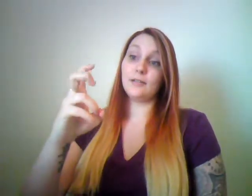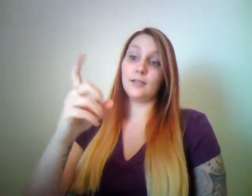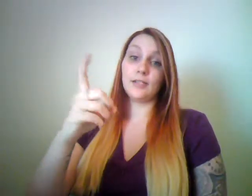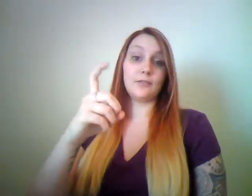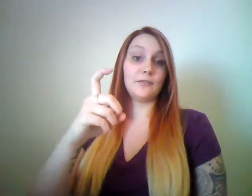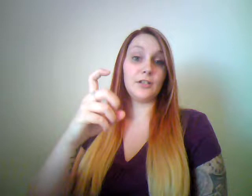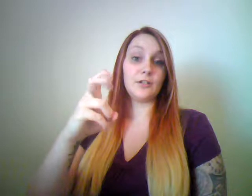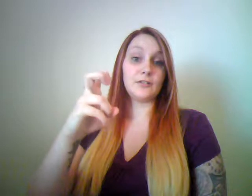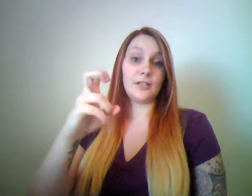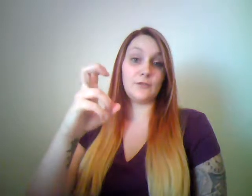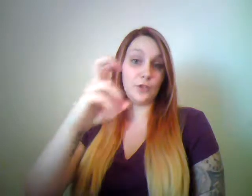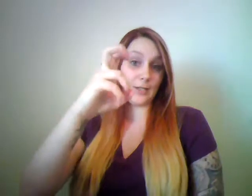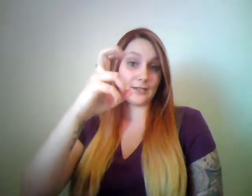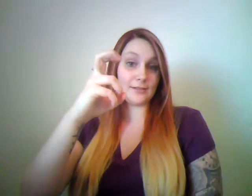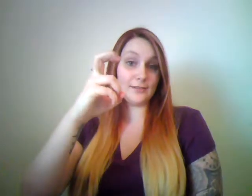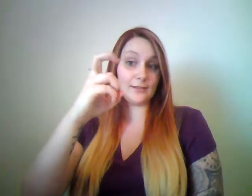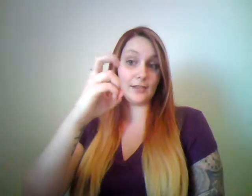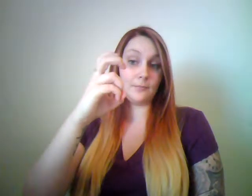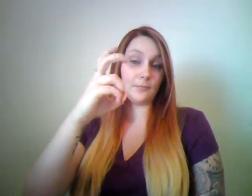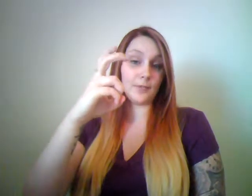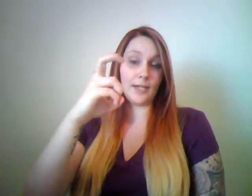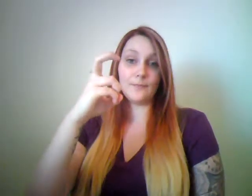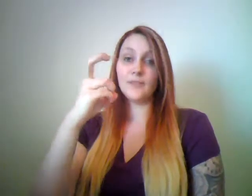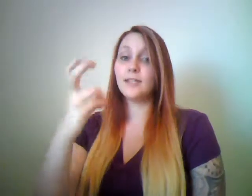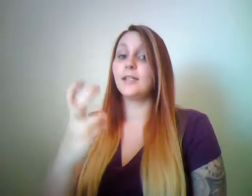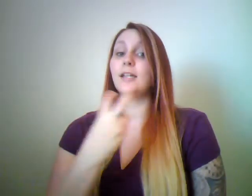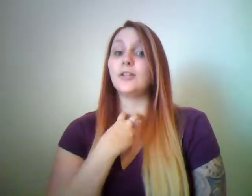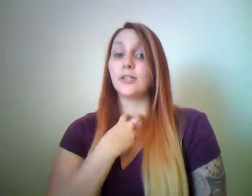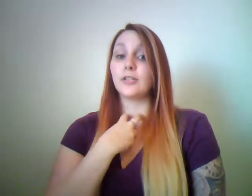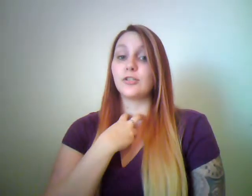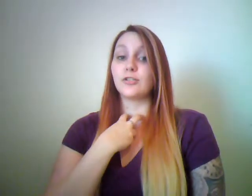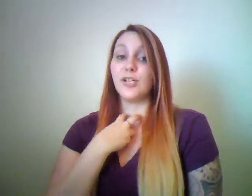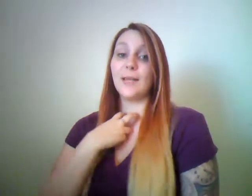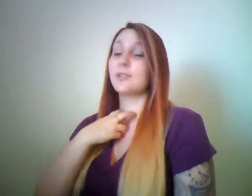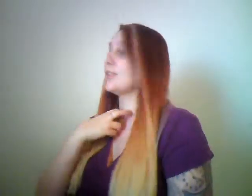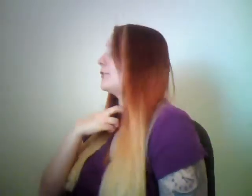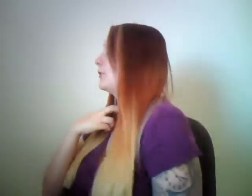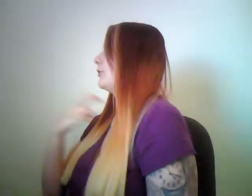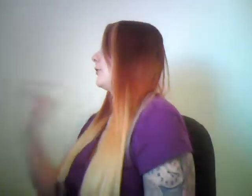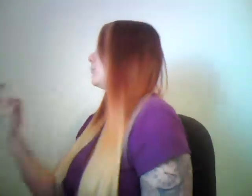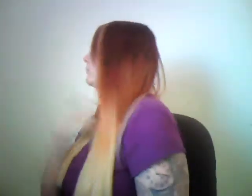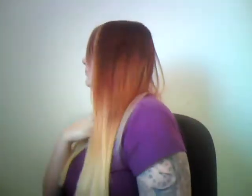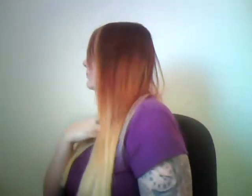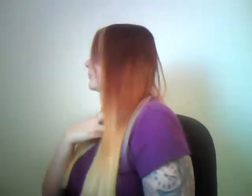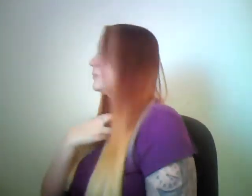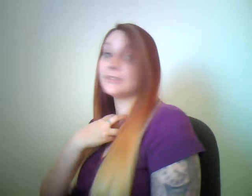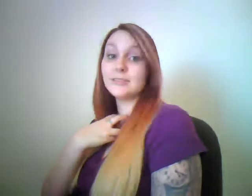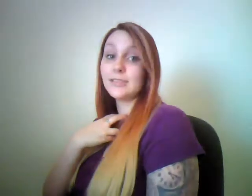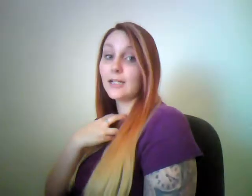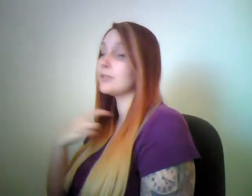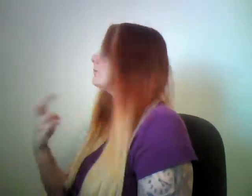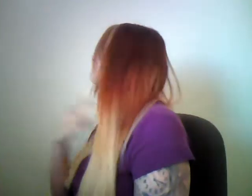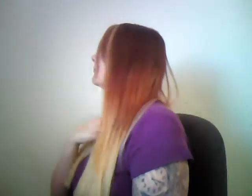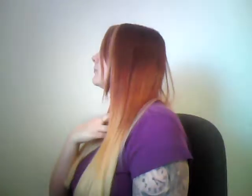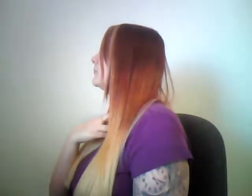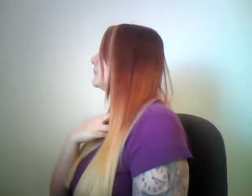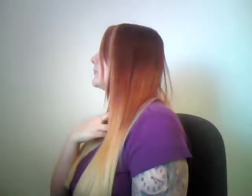like your fingers have two X's in them, okay? And you're going to just jab yourself in the throat. Stuck.